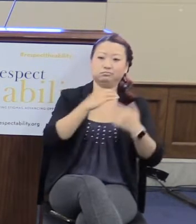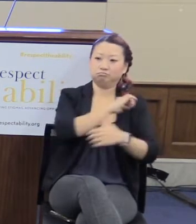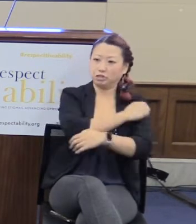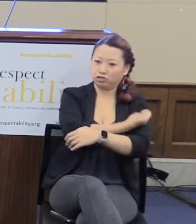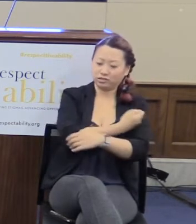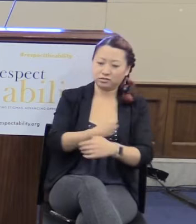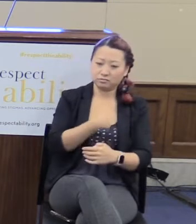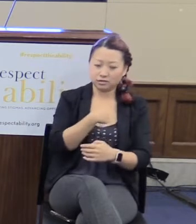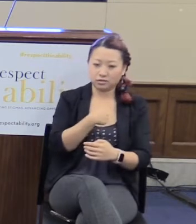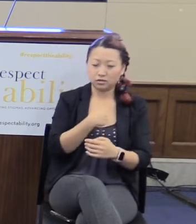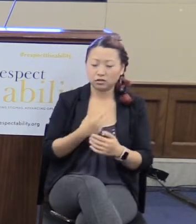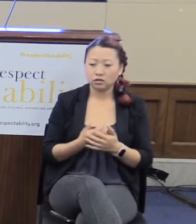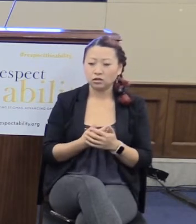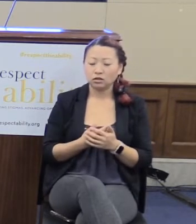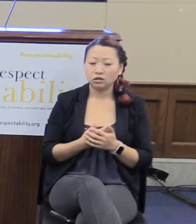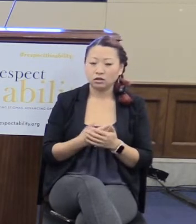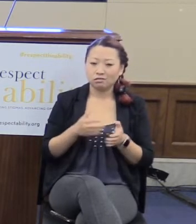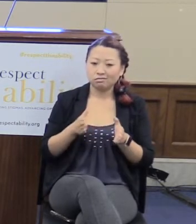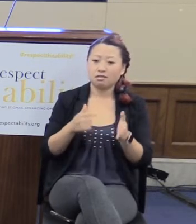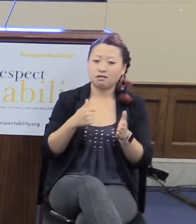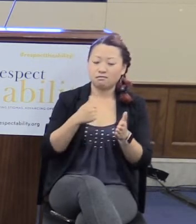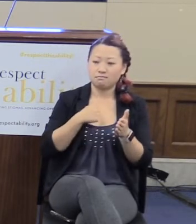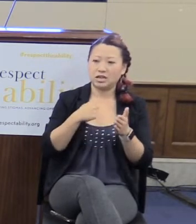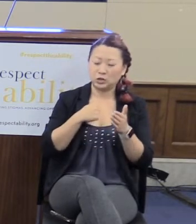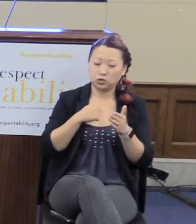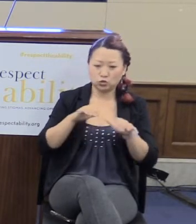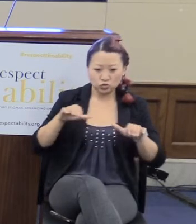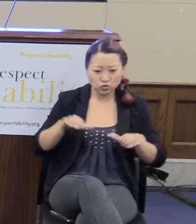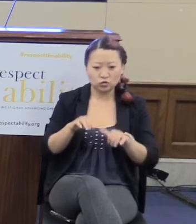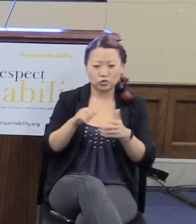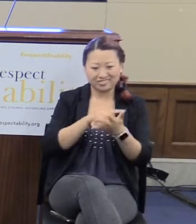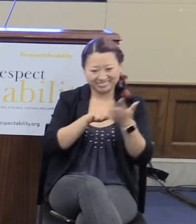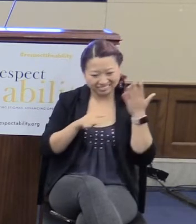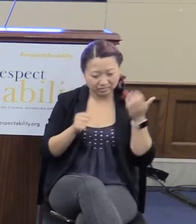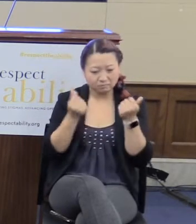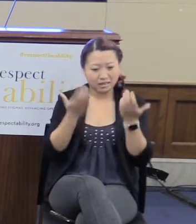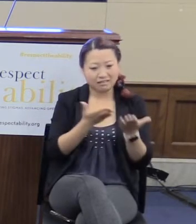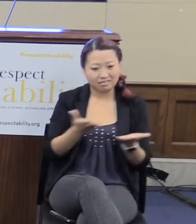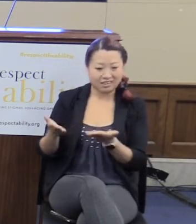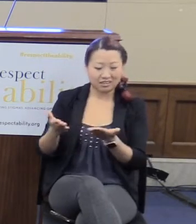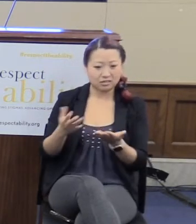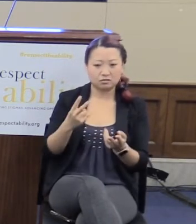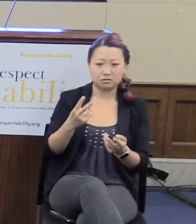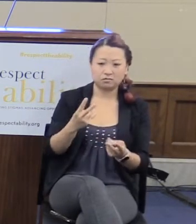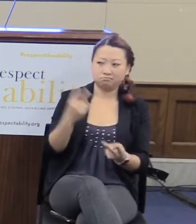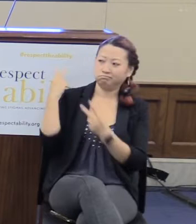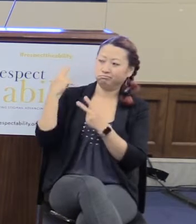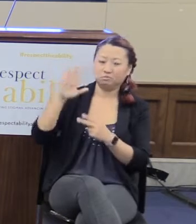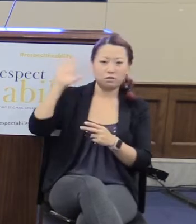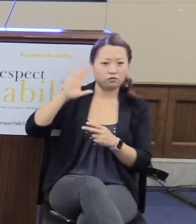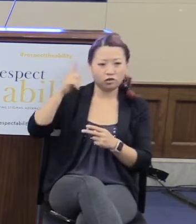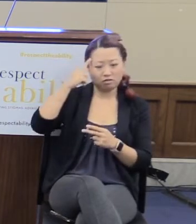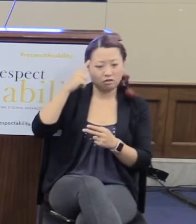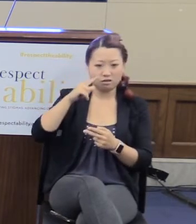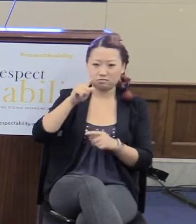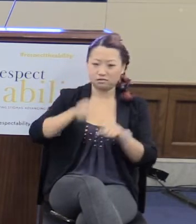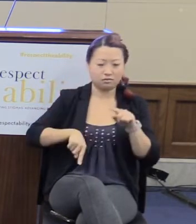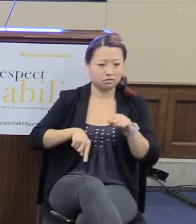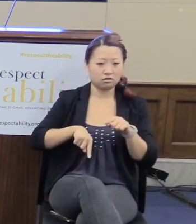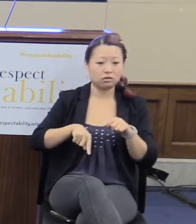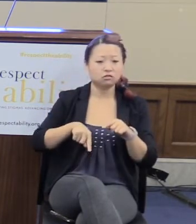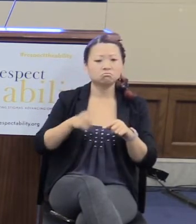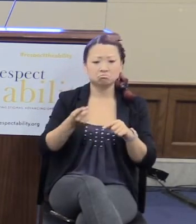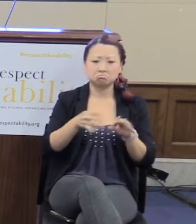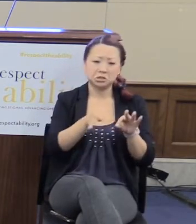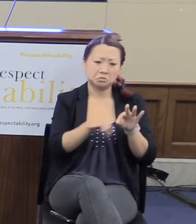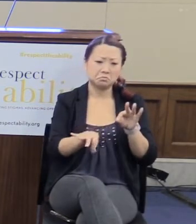in a way that allowed me to do many things that I never thought that I was able to do. And I'm going to start with the